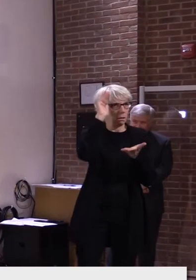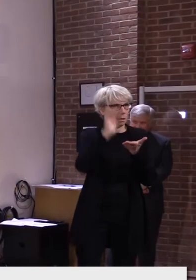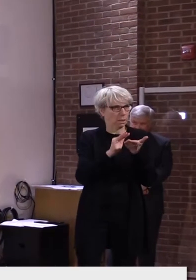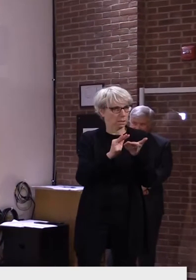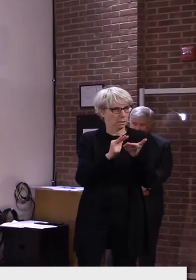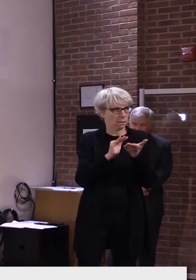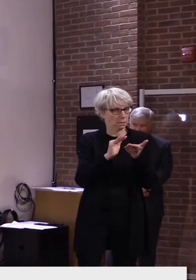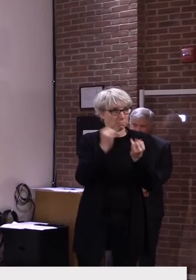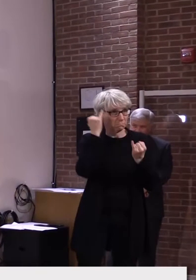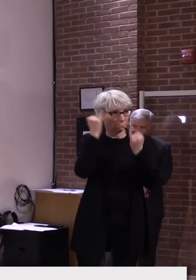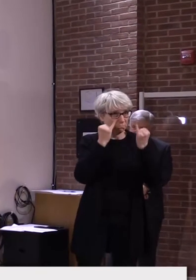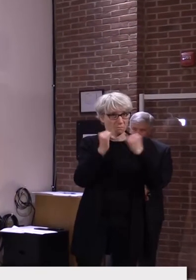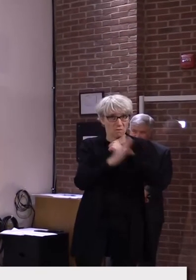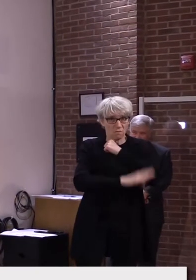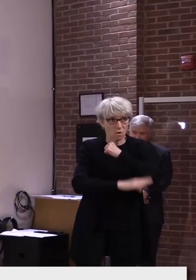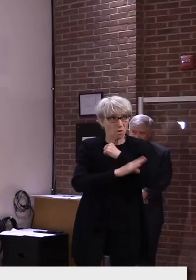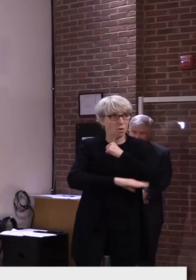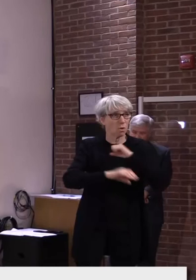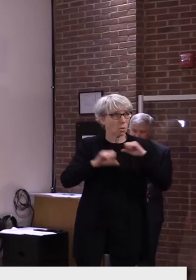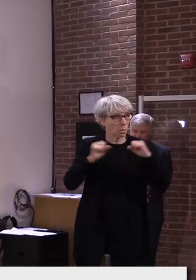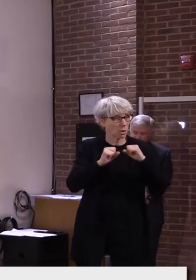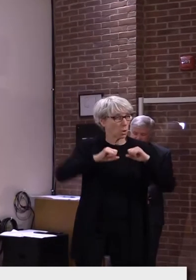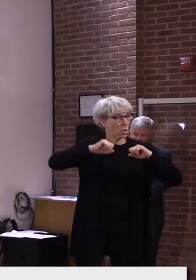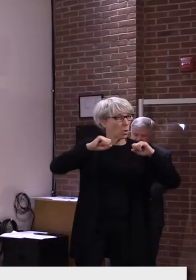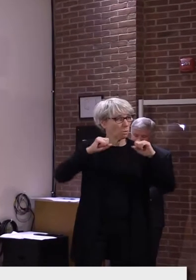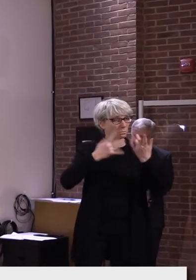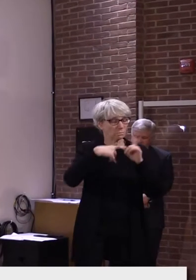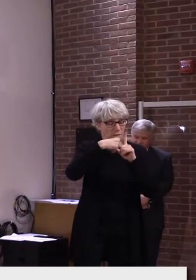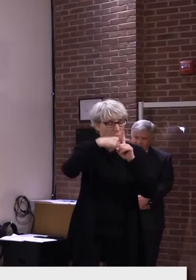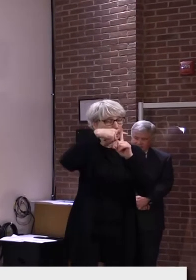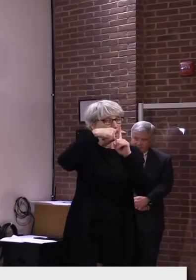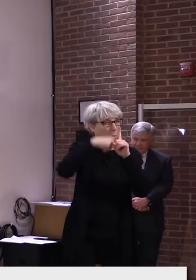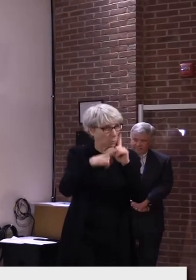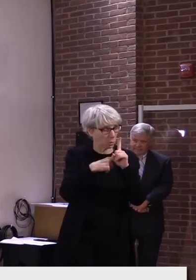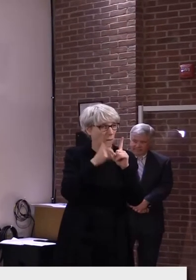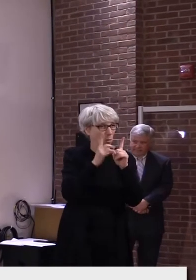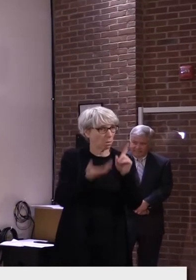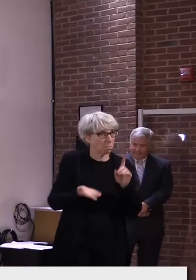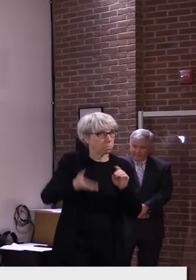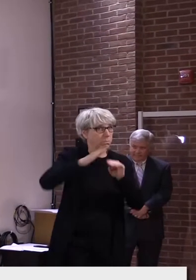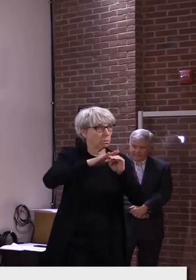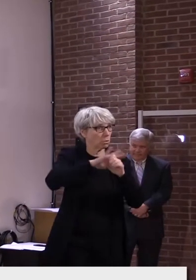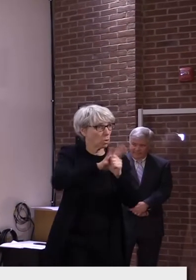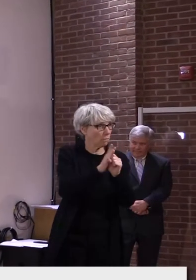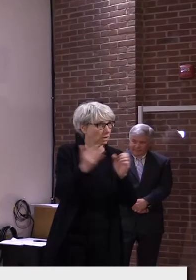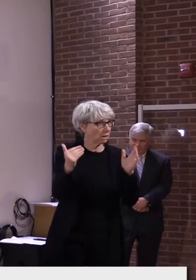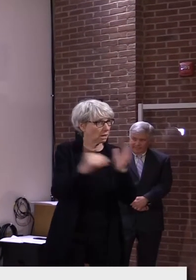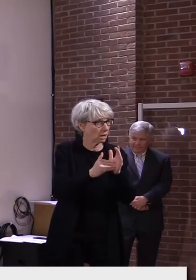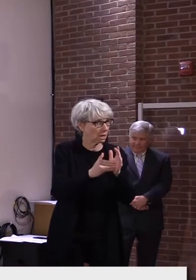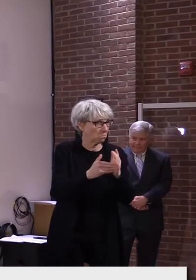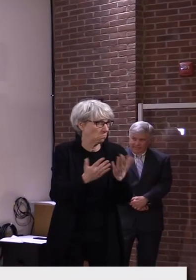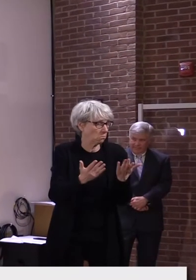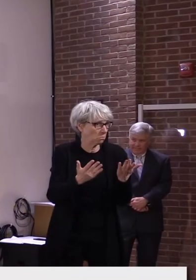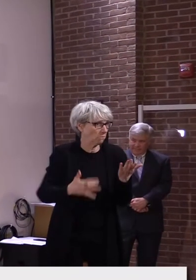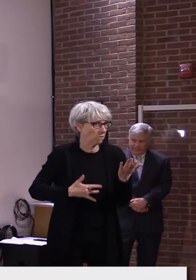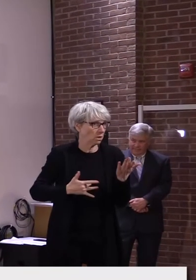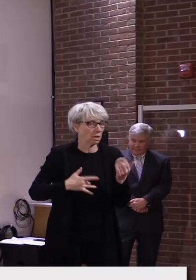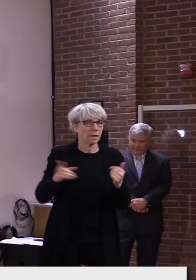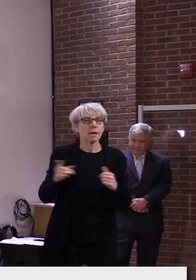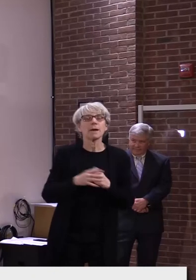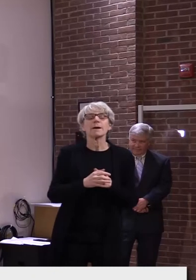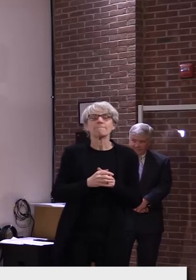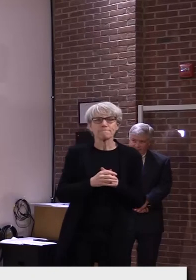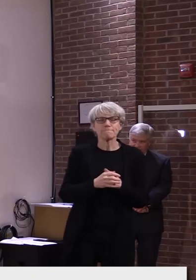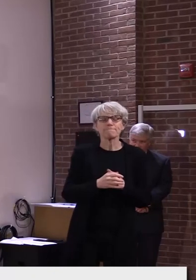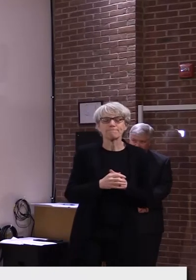All right, good morning, Stuart. Thanks for that question. What I would say is, you know, last summer there was a